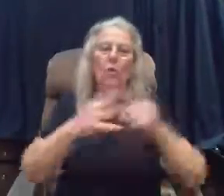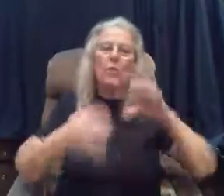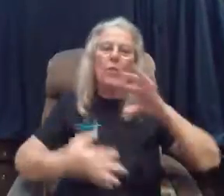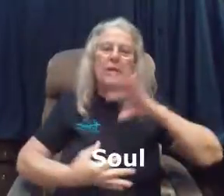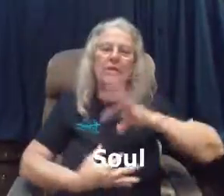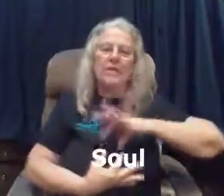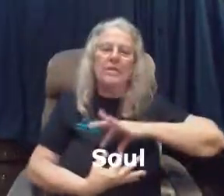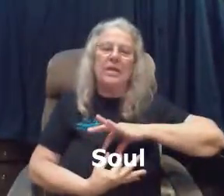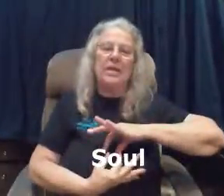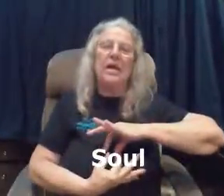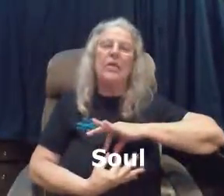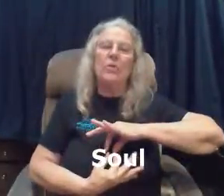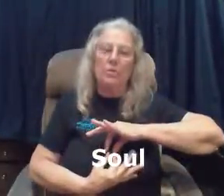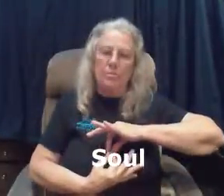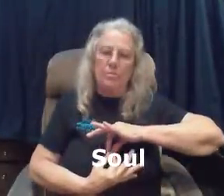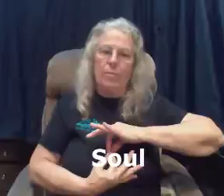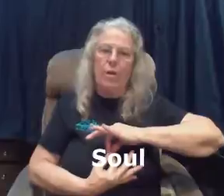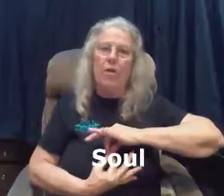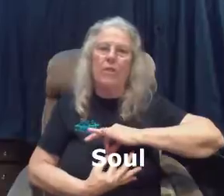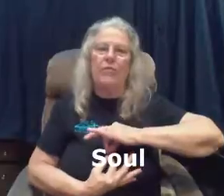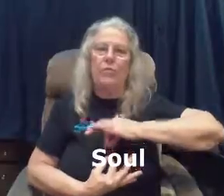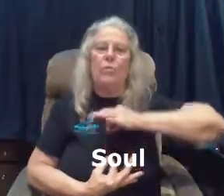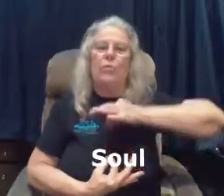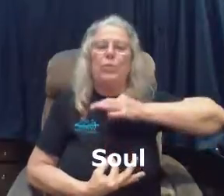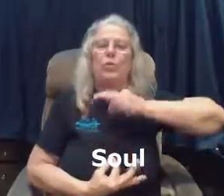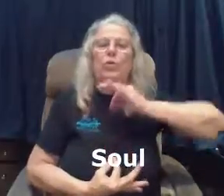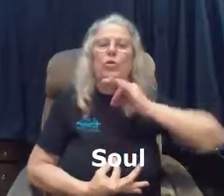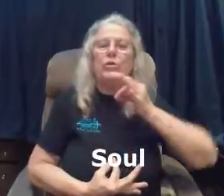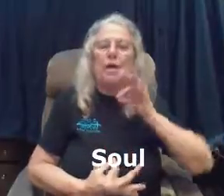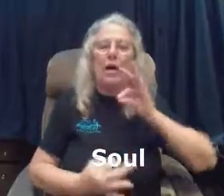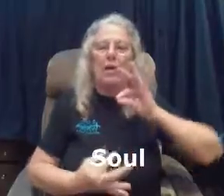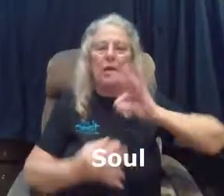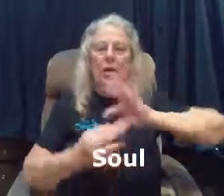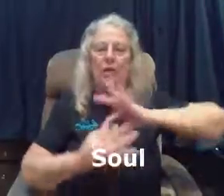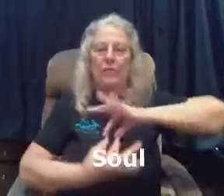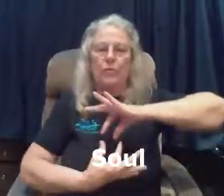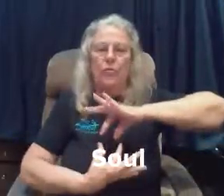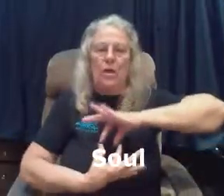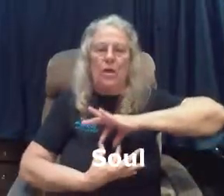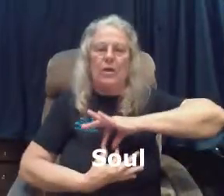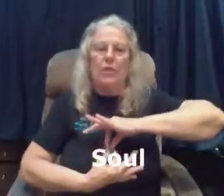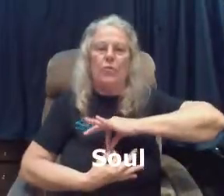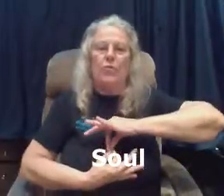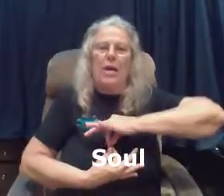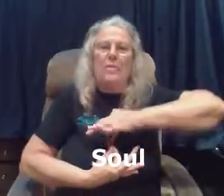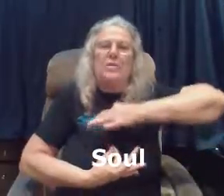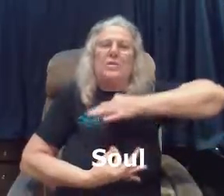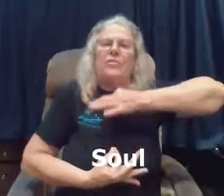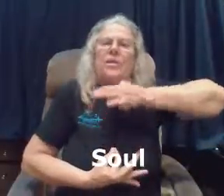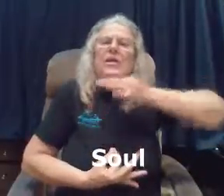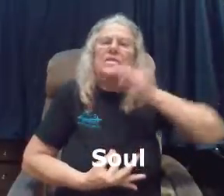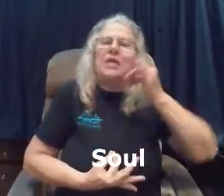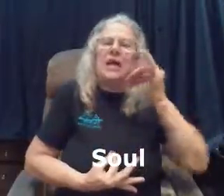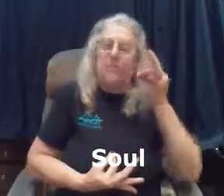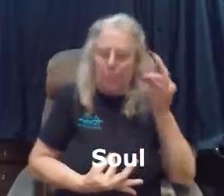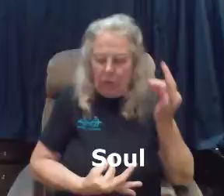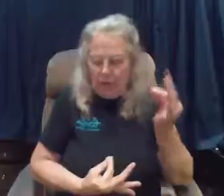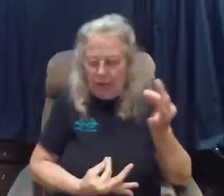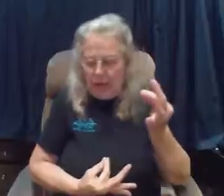Soul, that's the inner part of you pulled out. If you, like you're grabbing something inside and pulling it